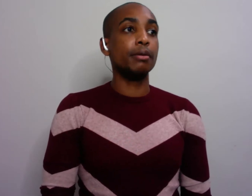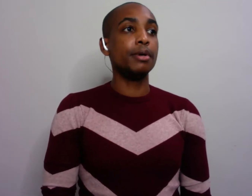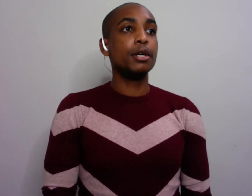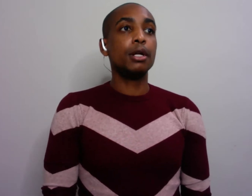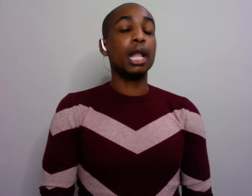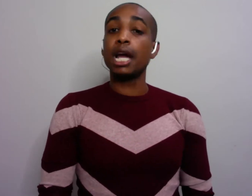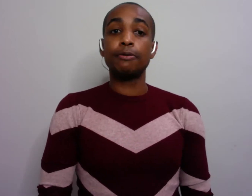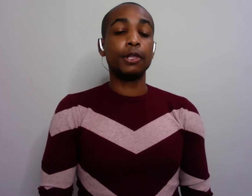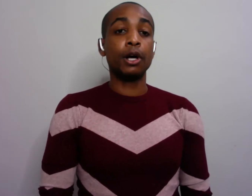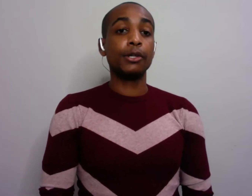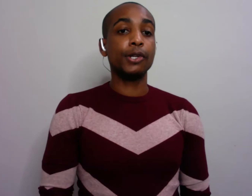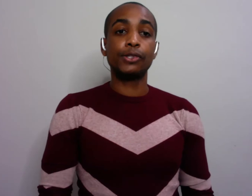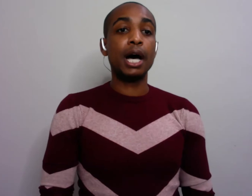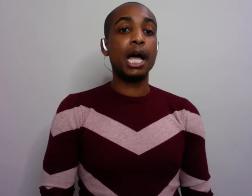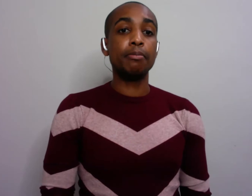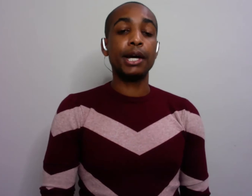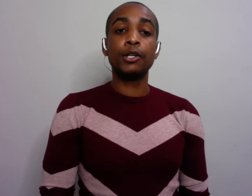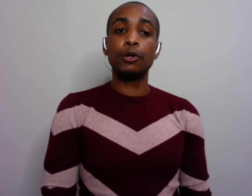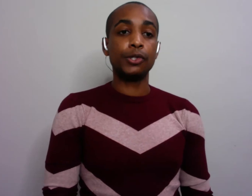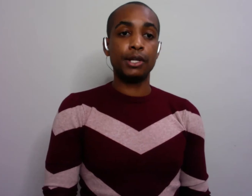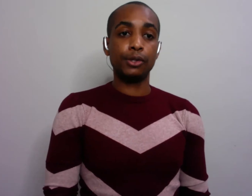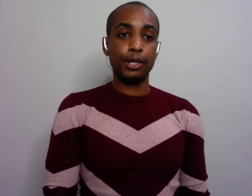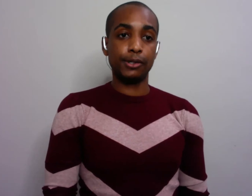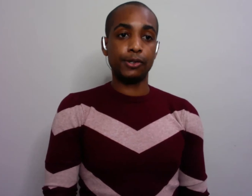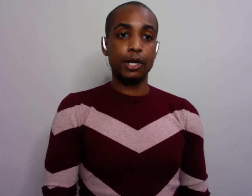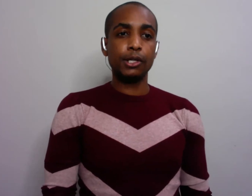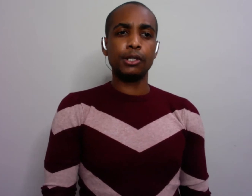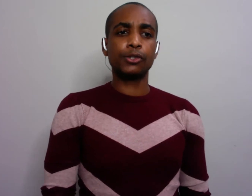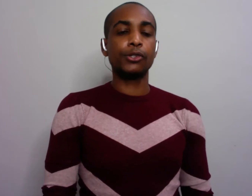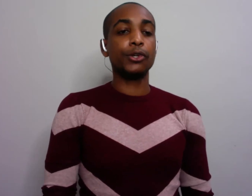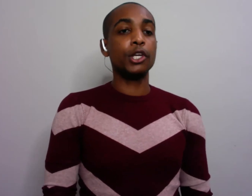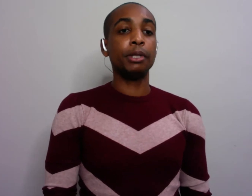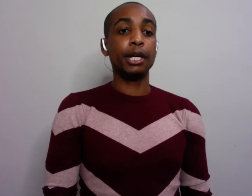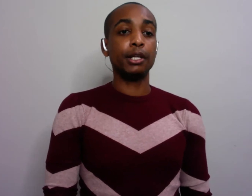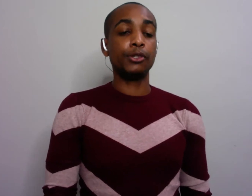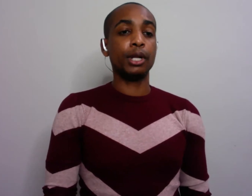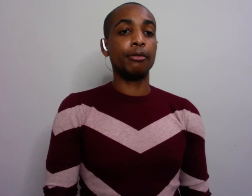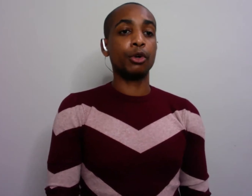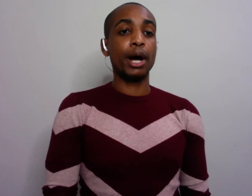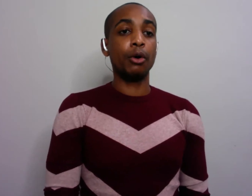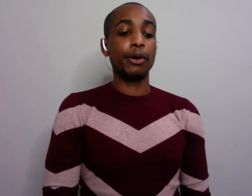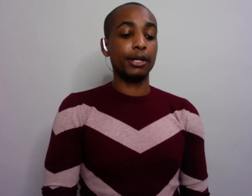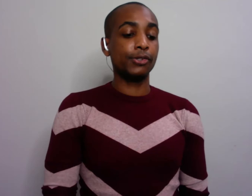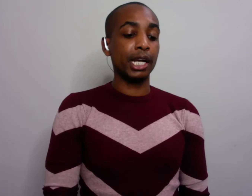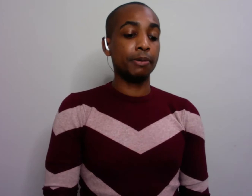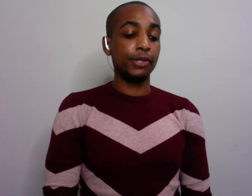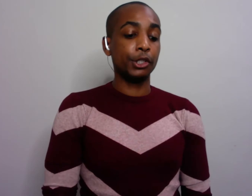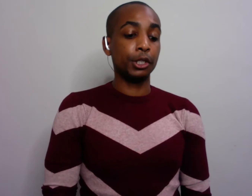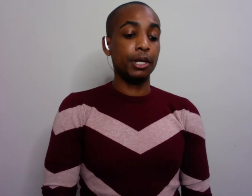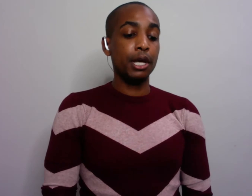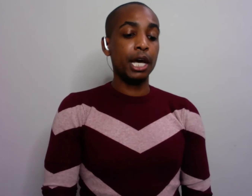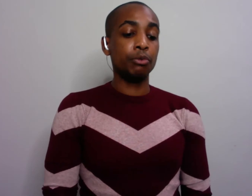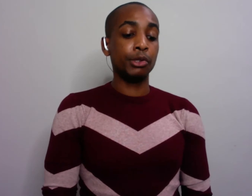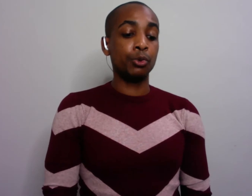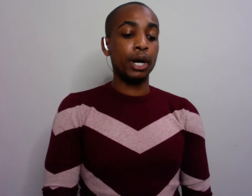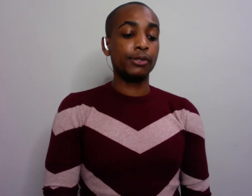loss in life, the loss in time that goes into this, it starts to accumulate until after a while we're at a static